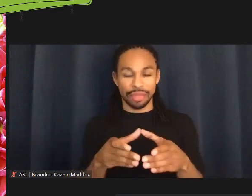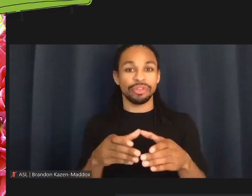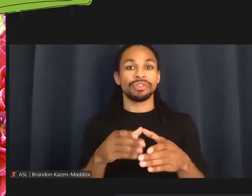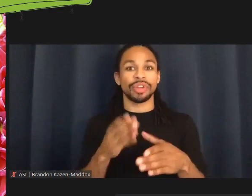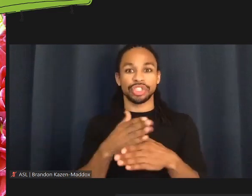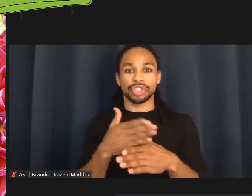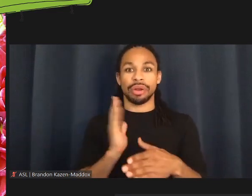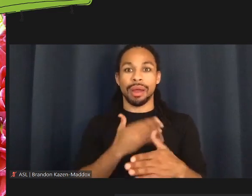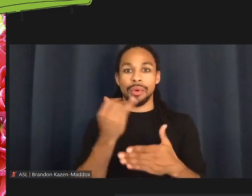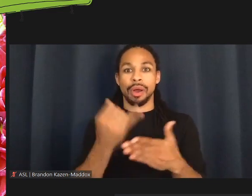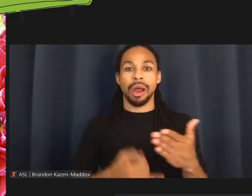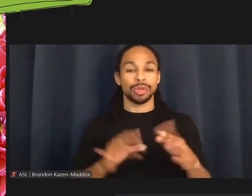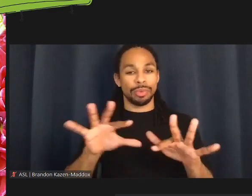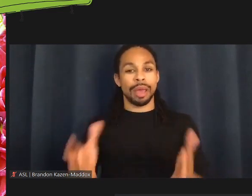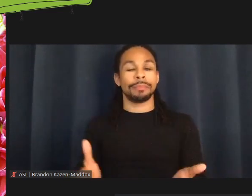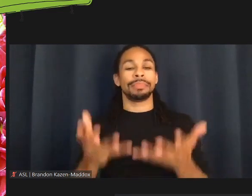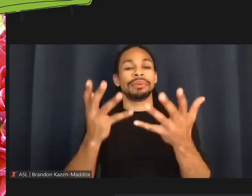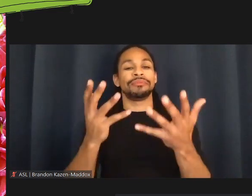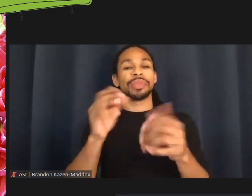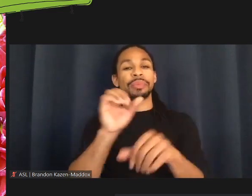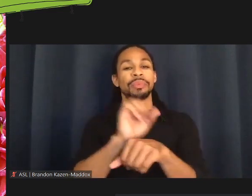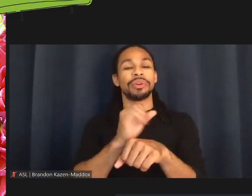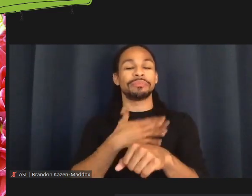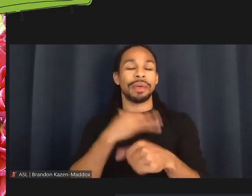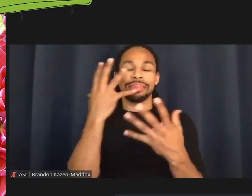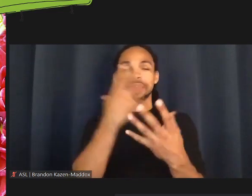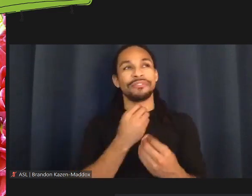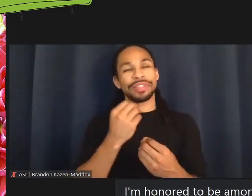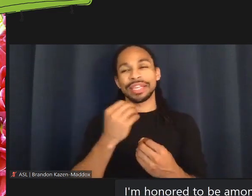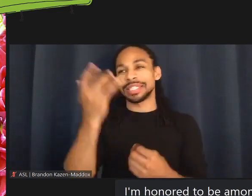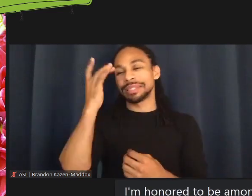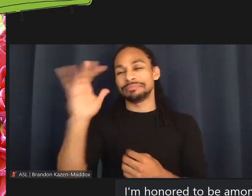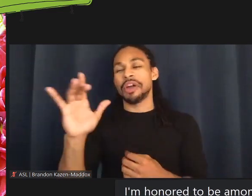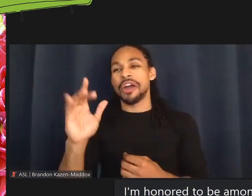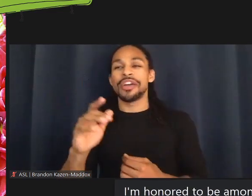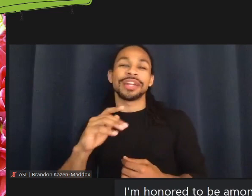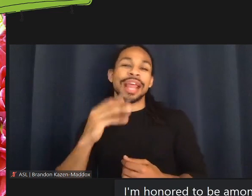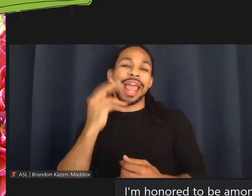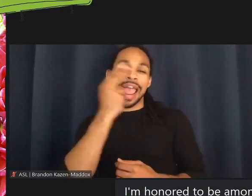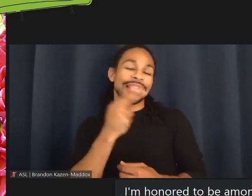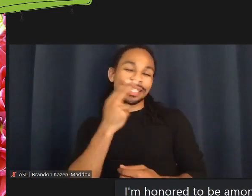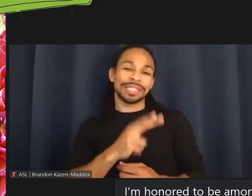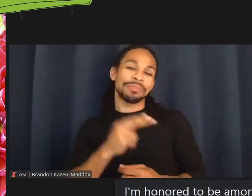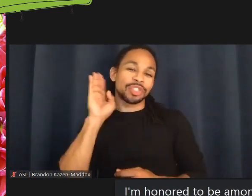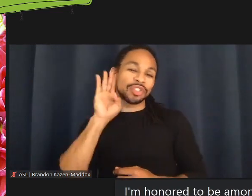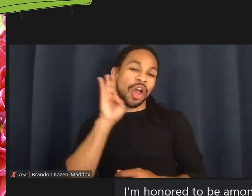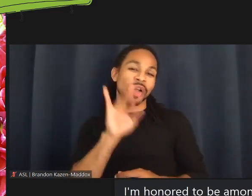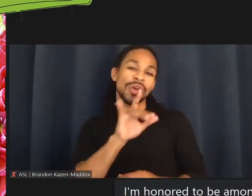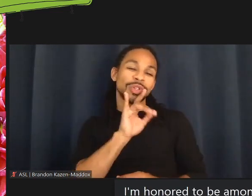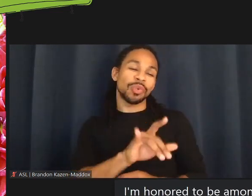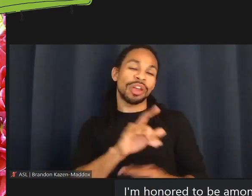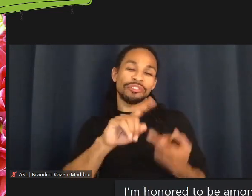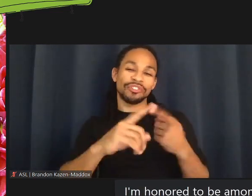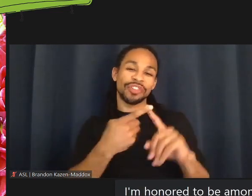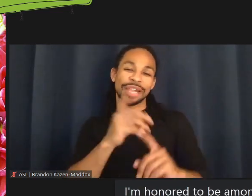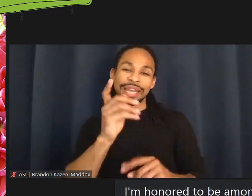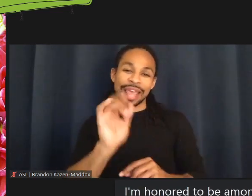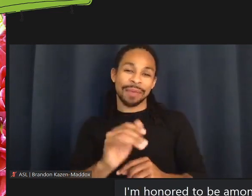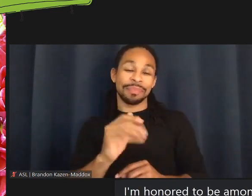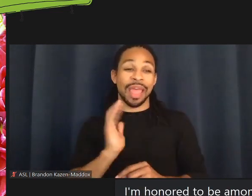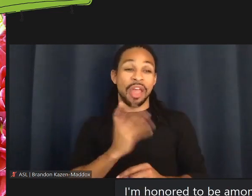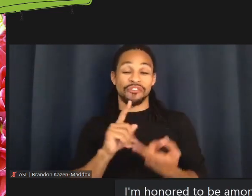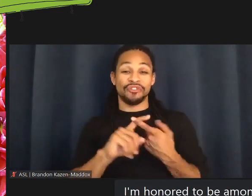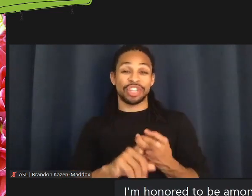art to uplift the work of my lovely, smart, handsome, dog-adoring friend Kay. Our friendship has been important to me as